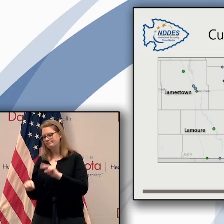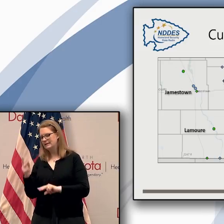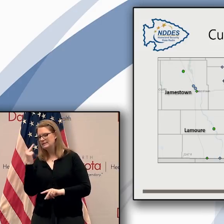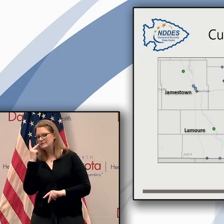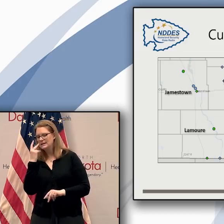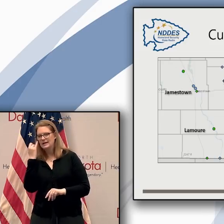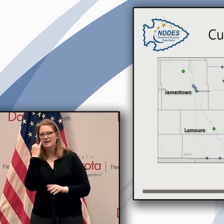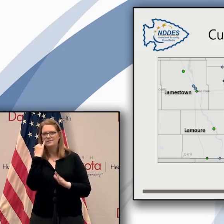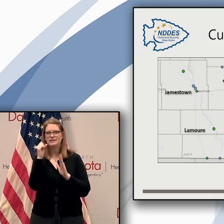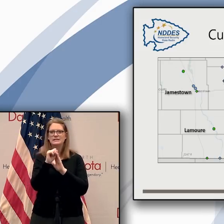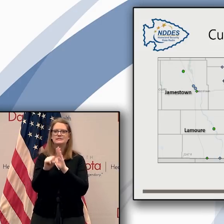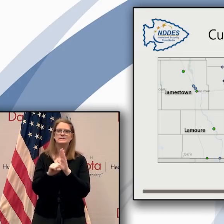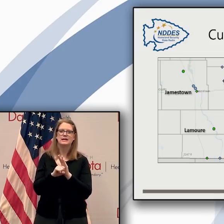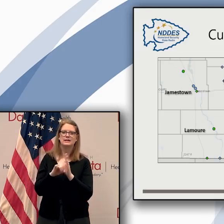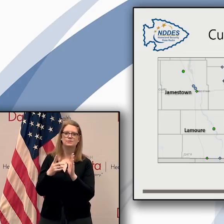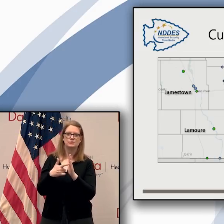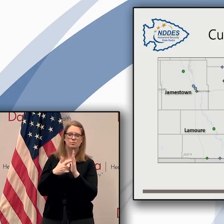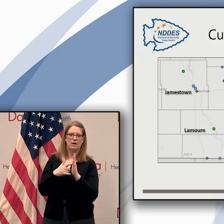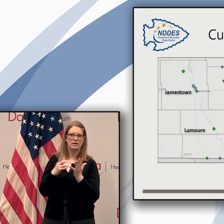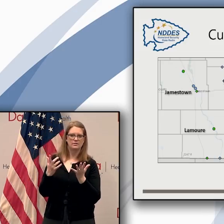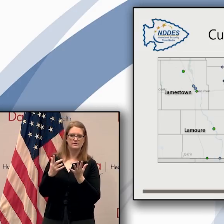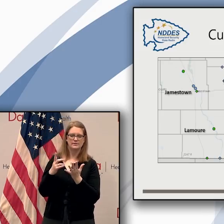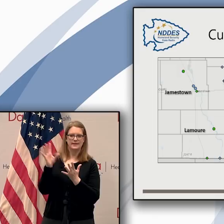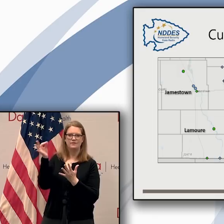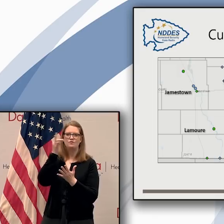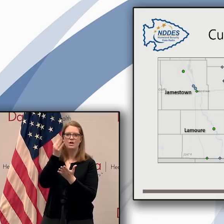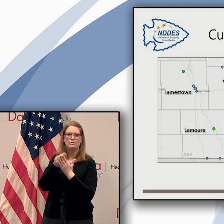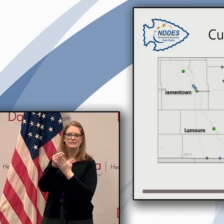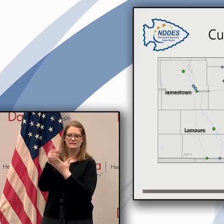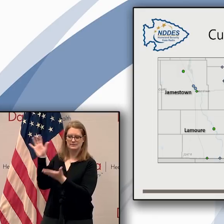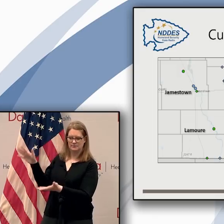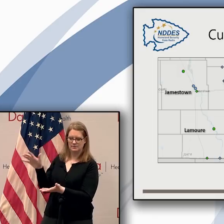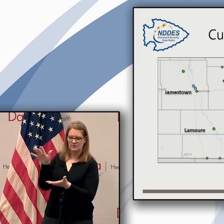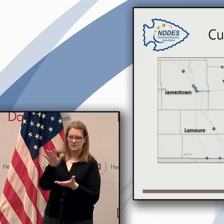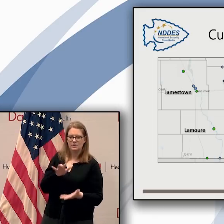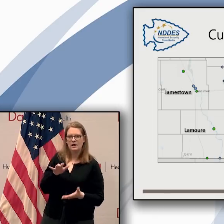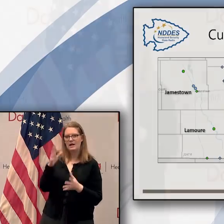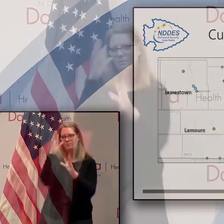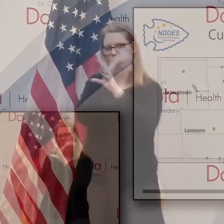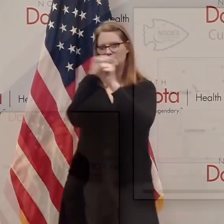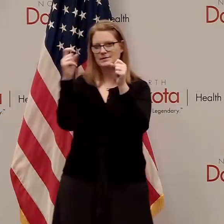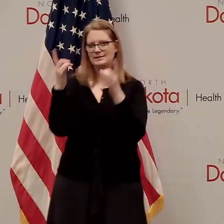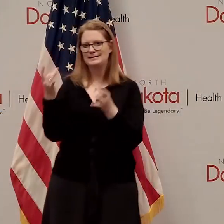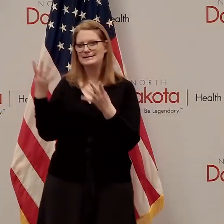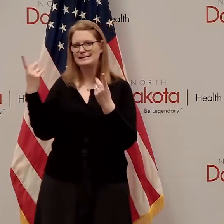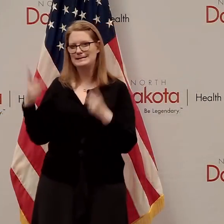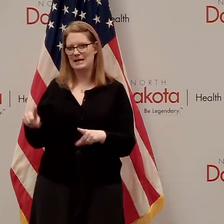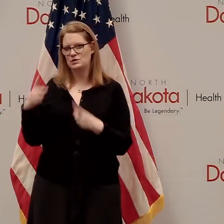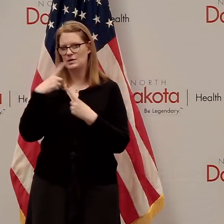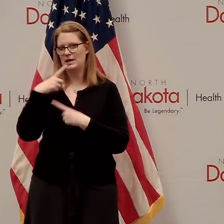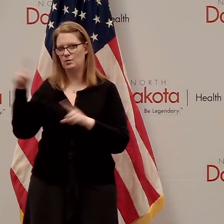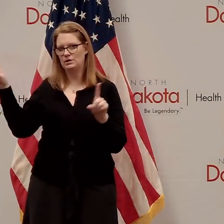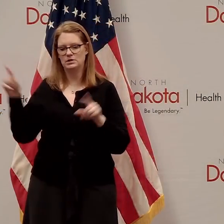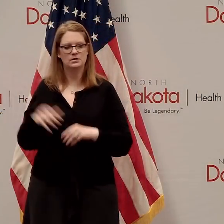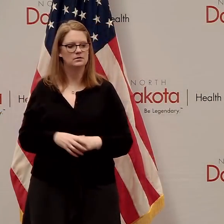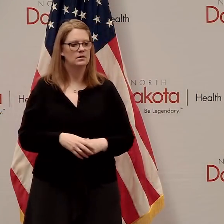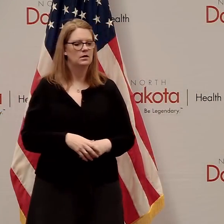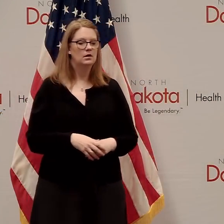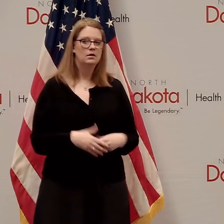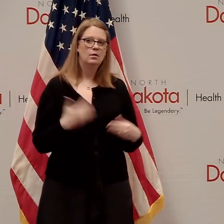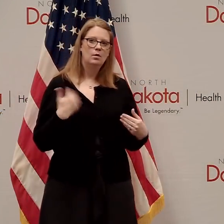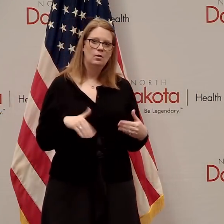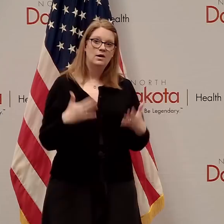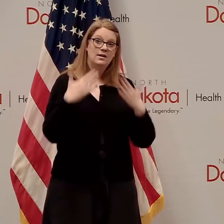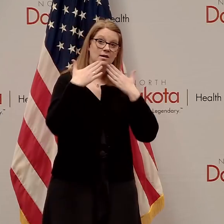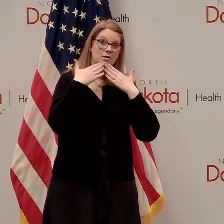eligible to request federal assistance through FEMA and presidential disaster declarations. We're absolutely grateful